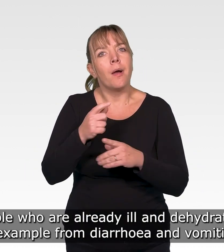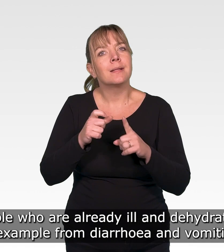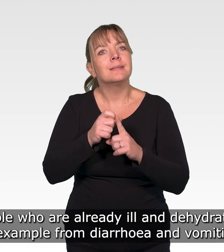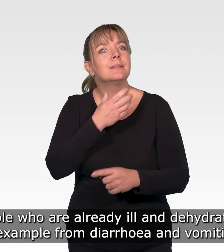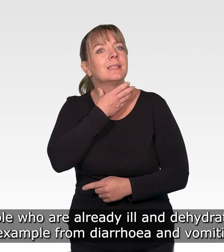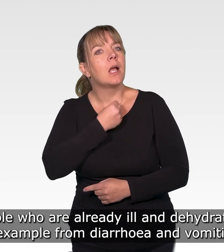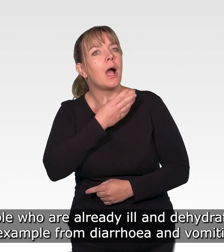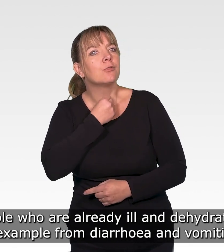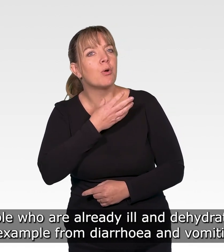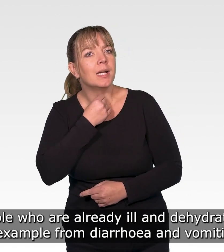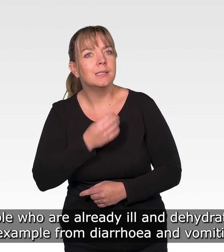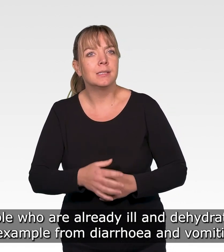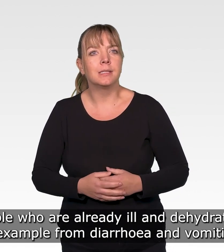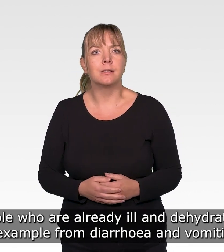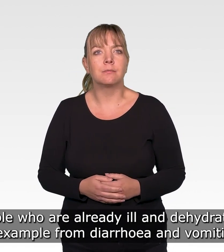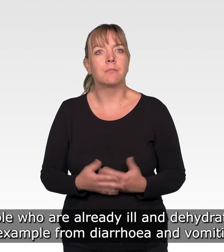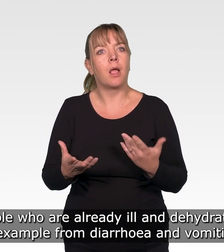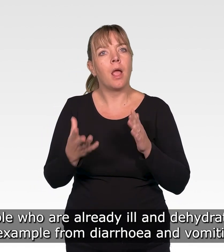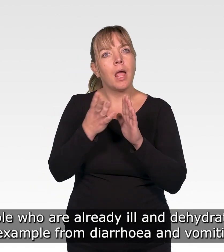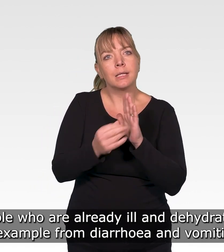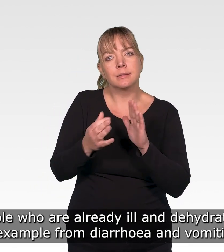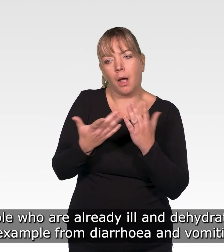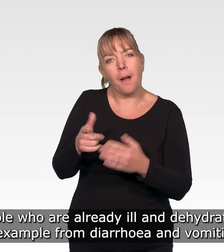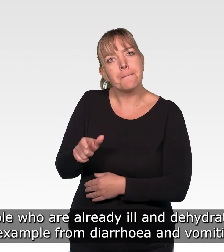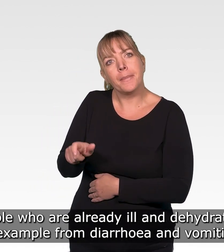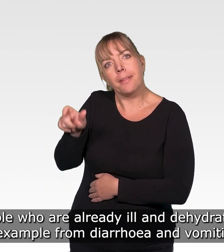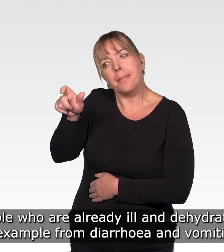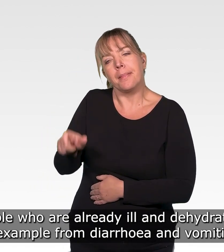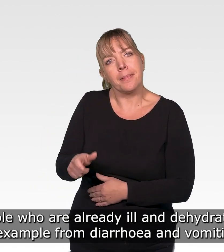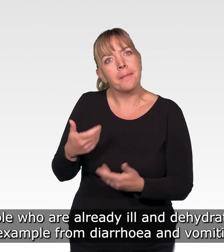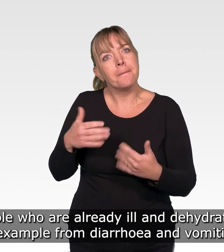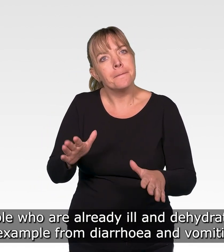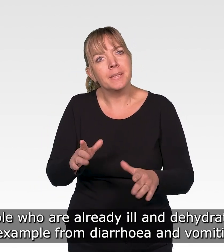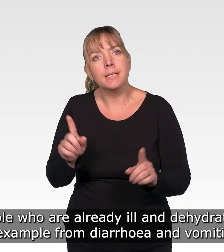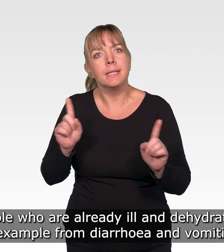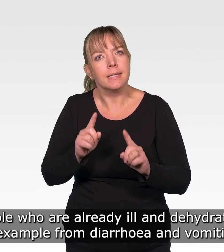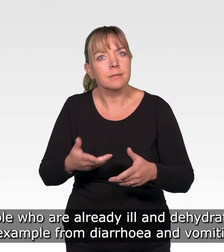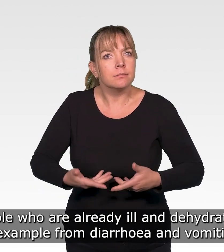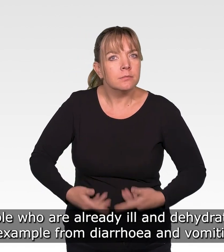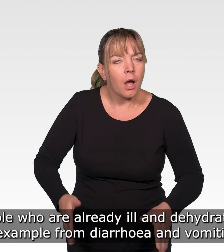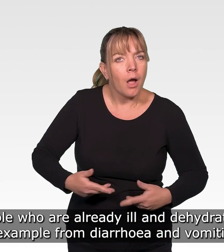diarrhea and vomiting.